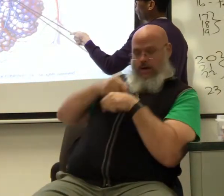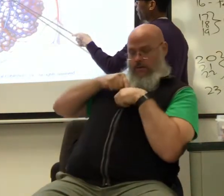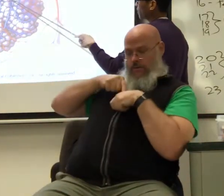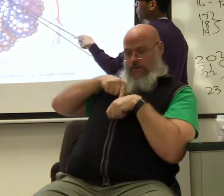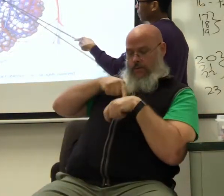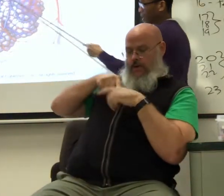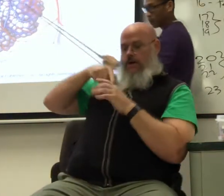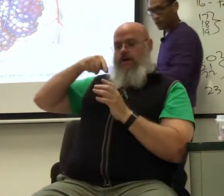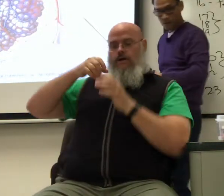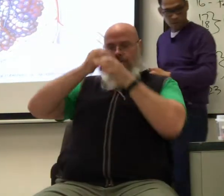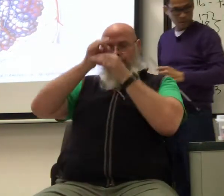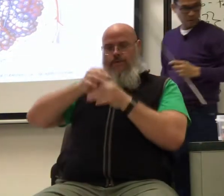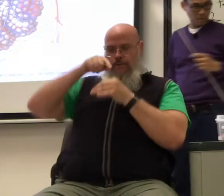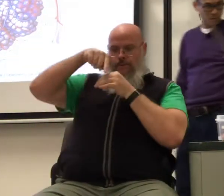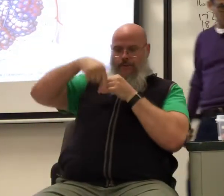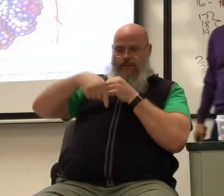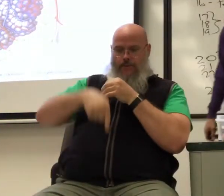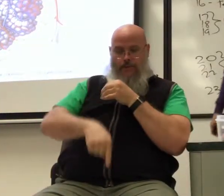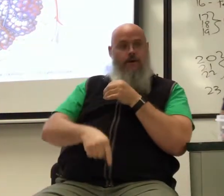the airway. That's what I would note.